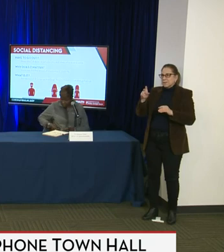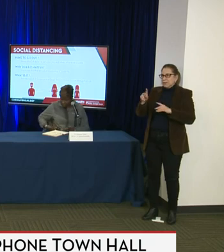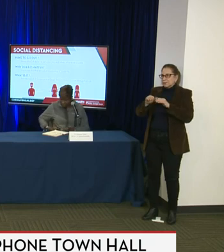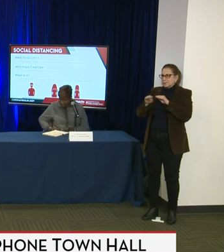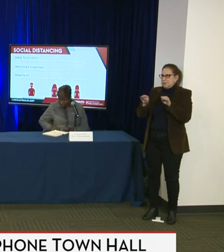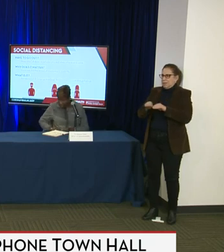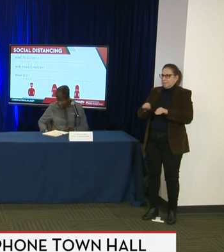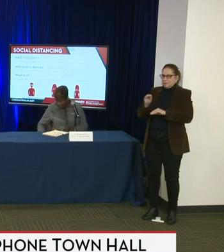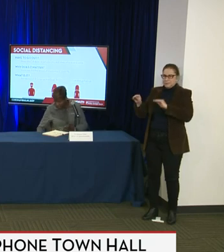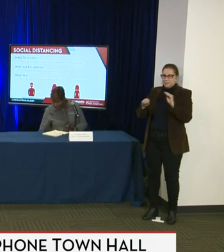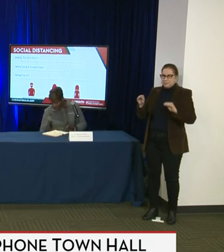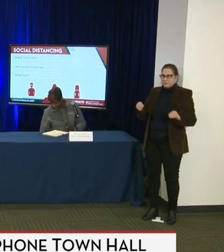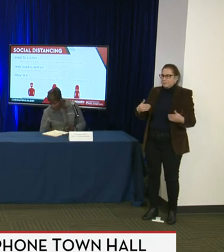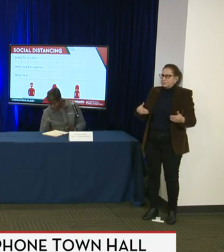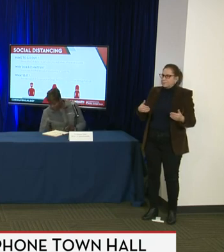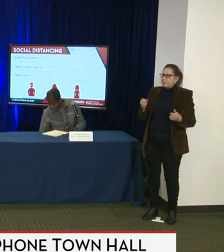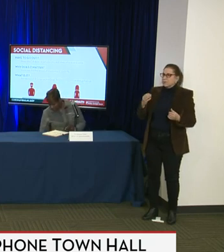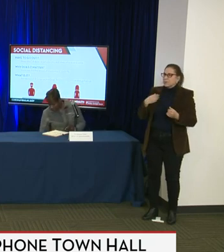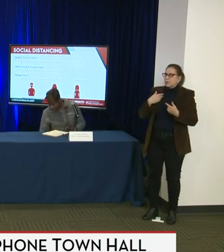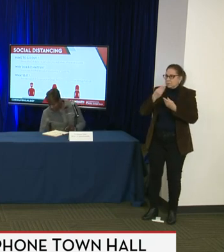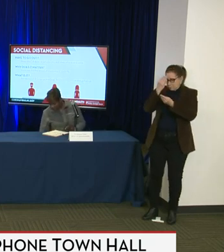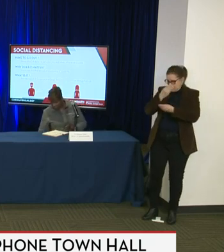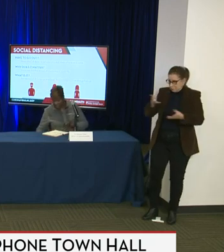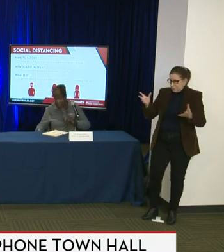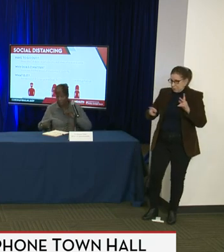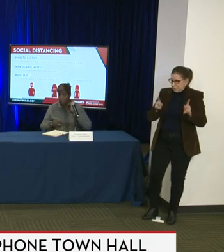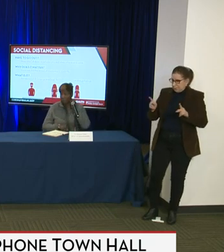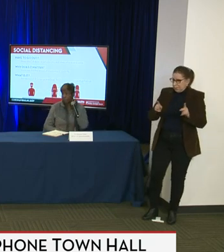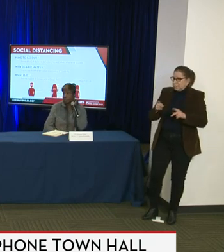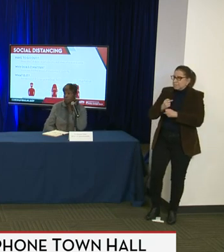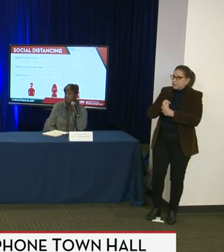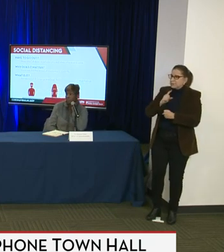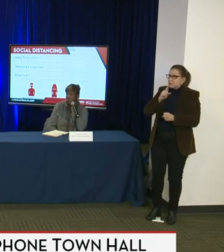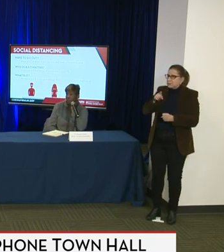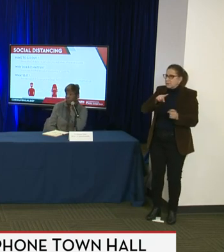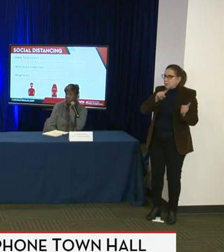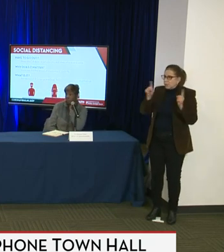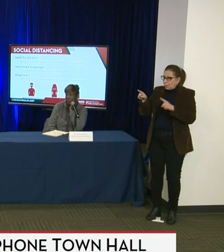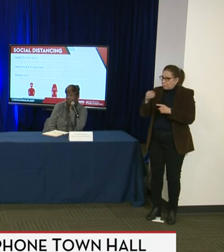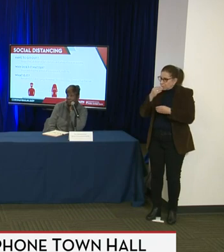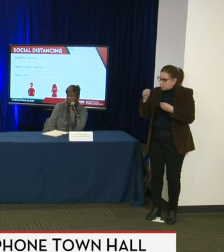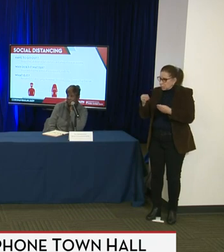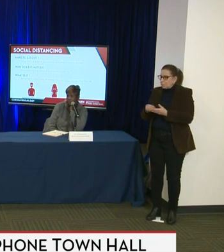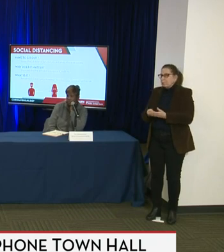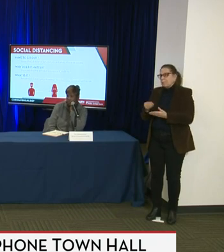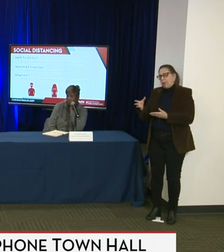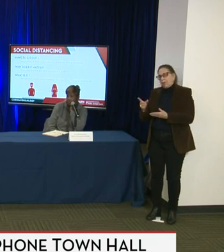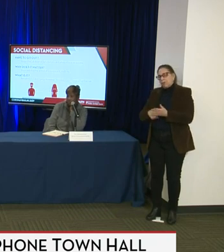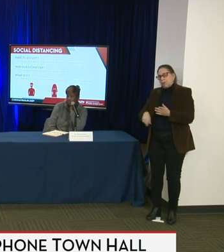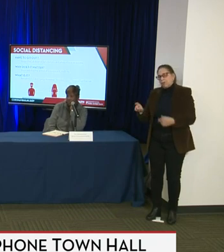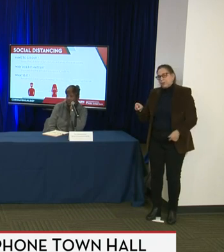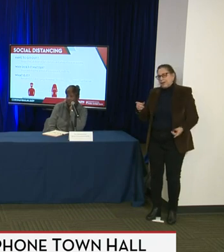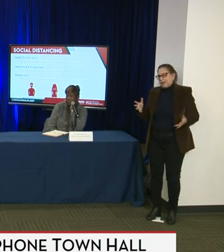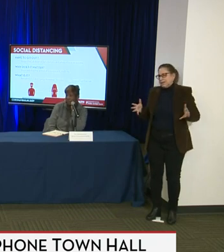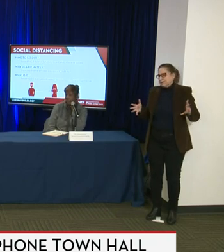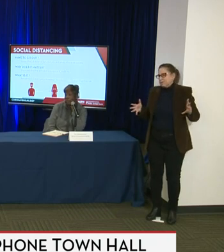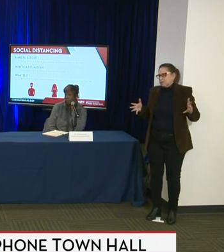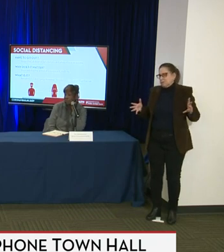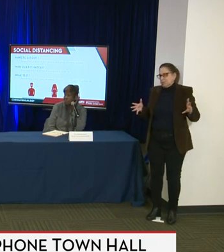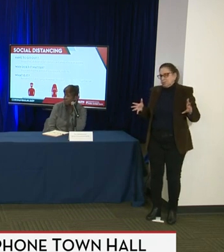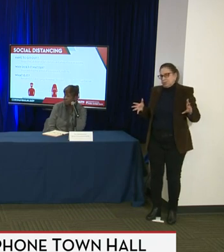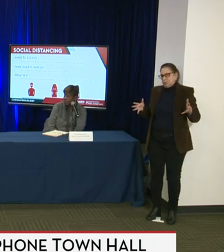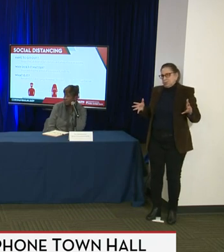tell residents is make sure that when you go to the grocery store to buy what you need. Now, what we have seen